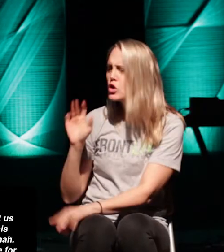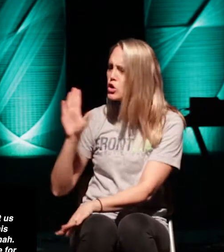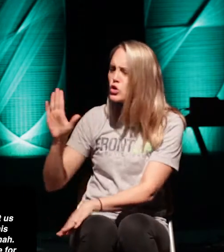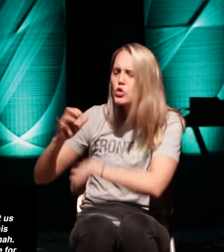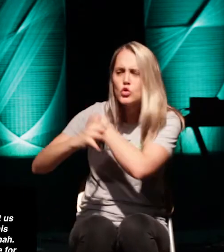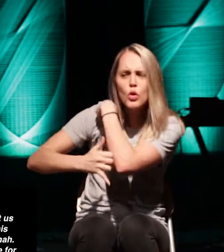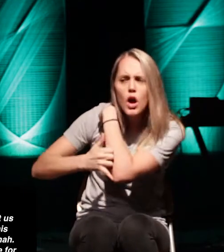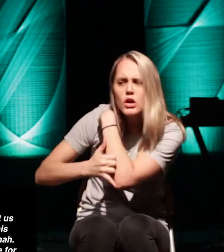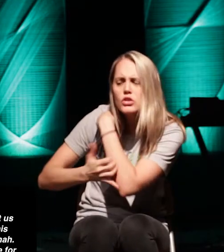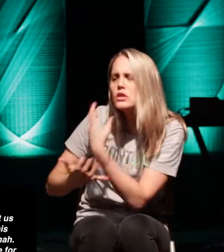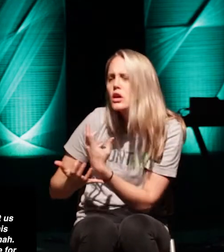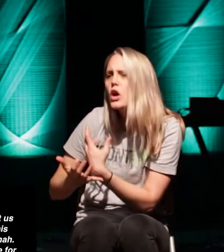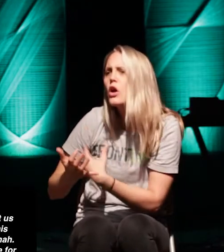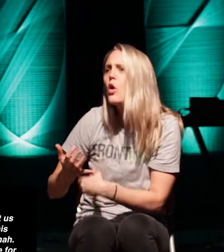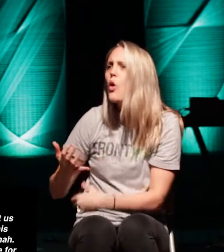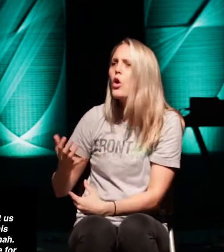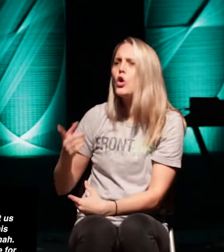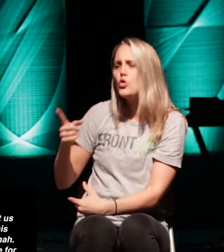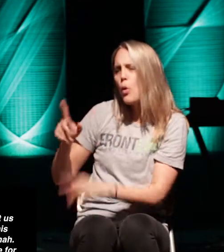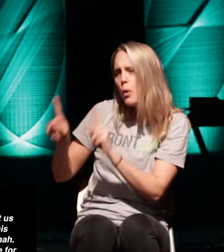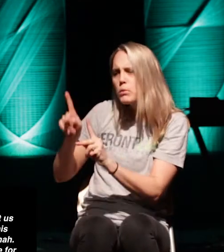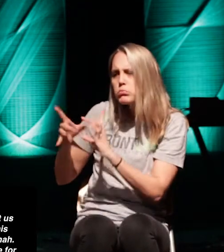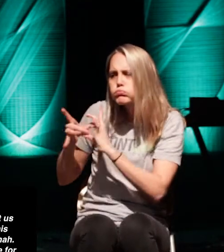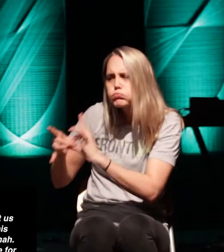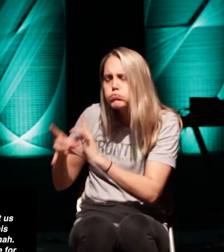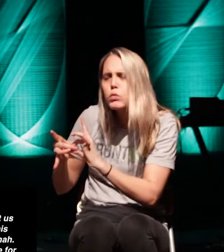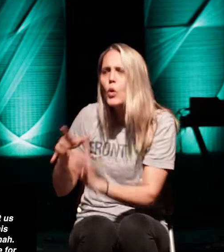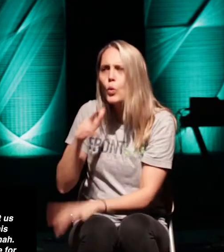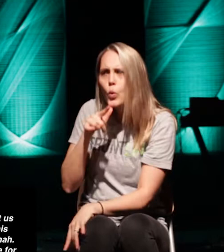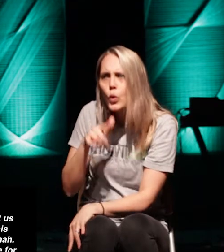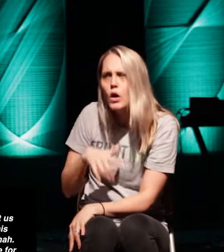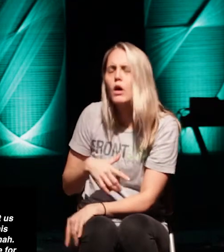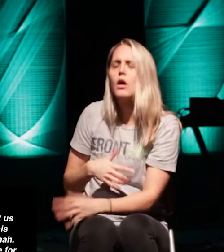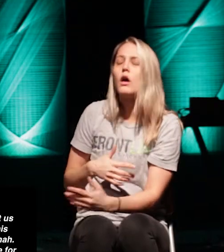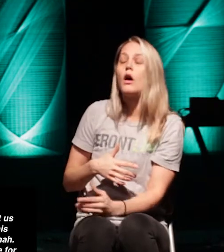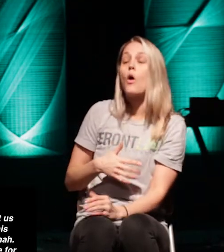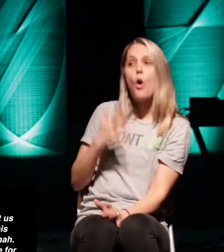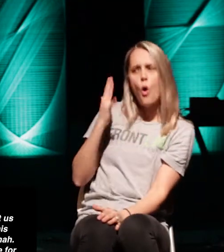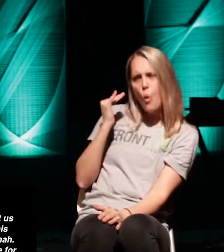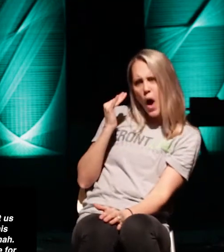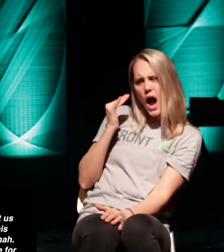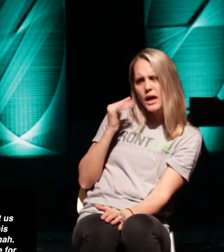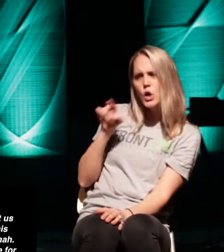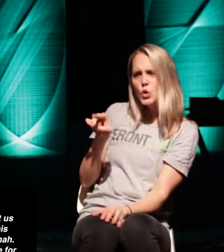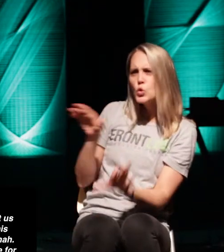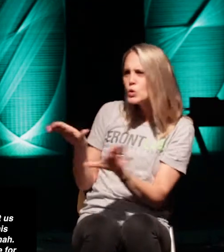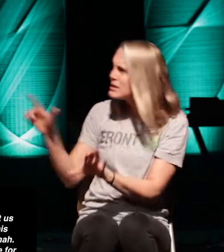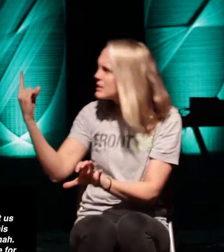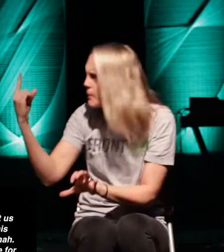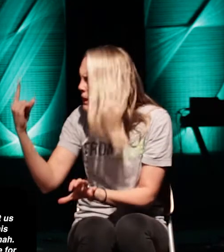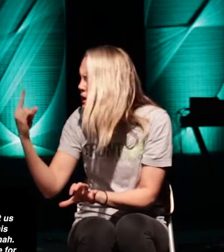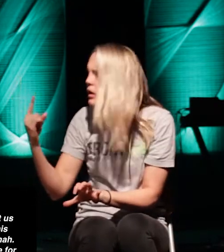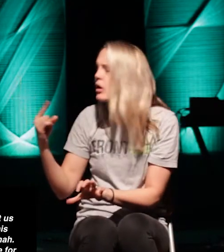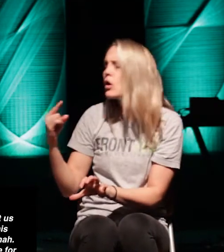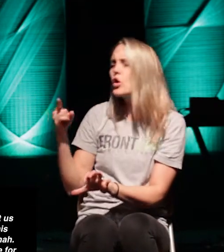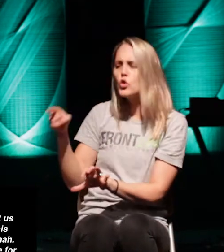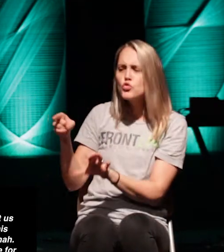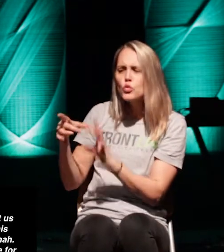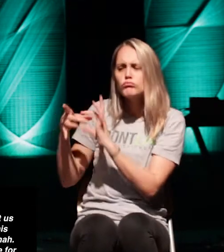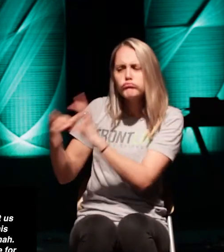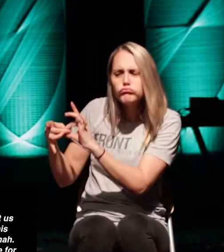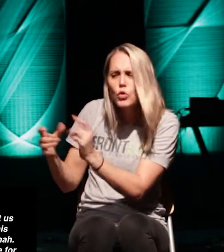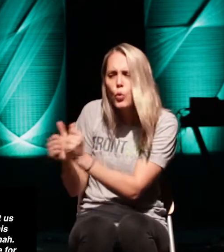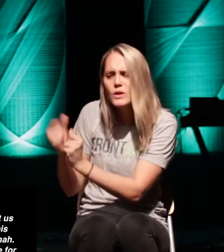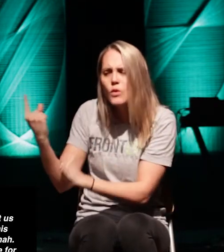your country? From what people are you? Because something you did, or someone you're a part of, or for